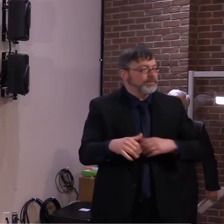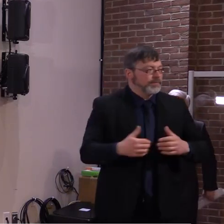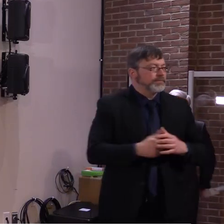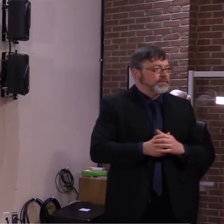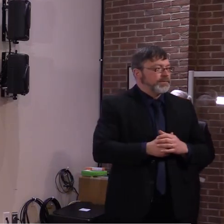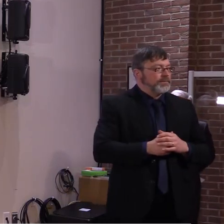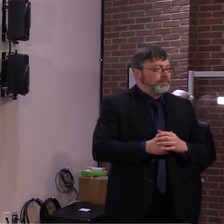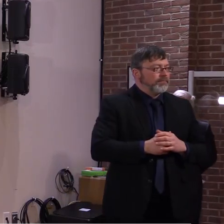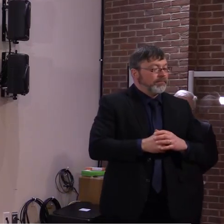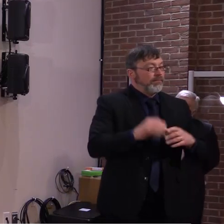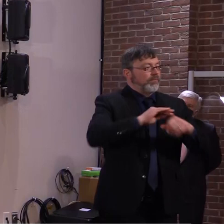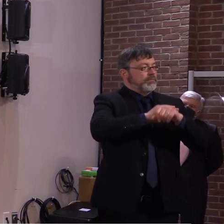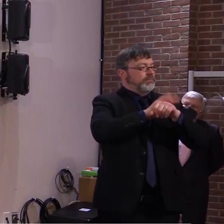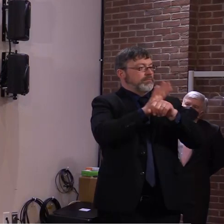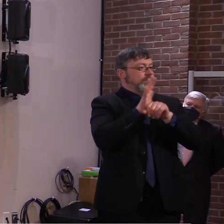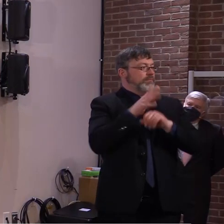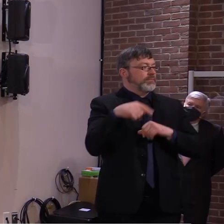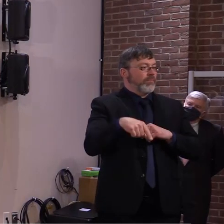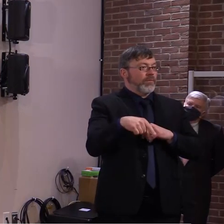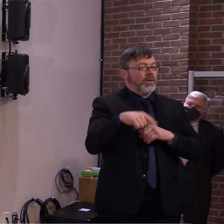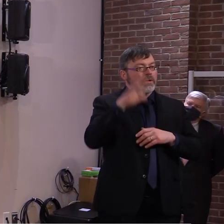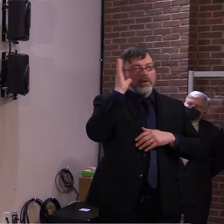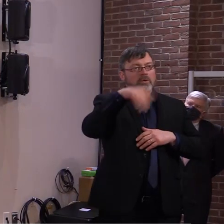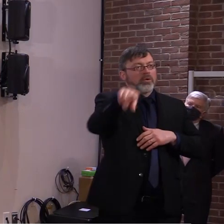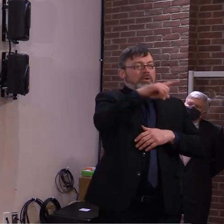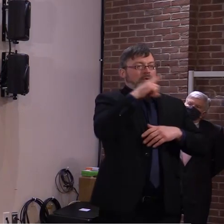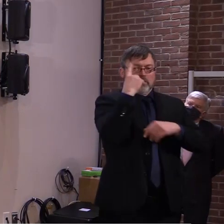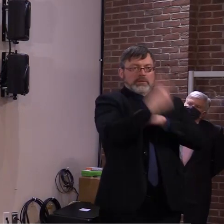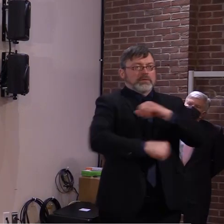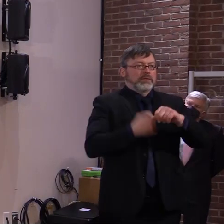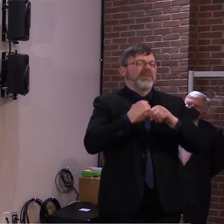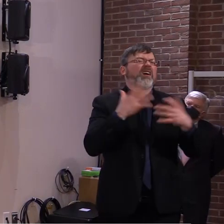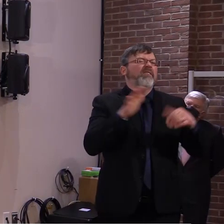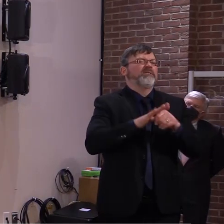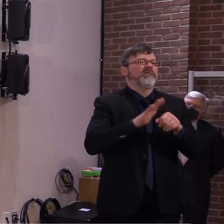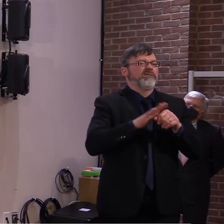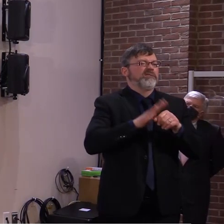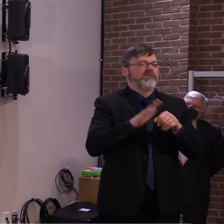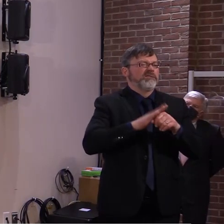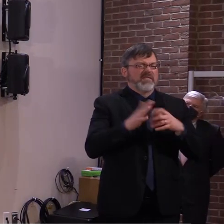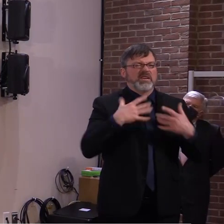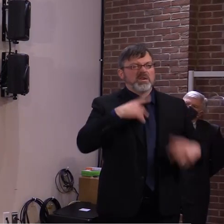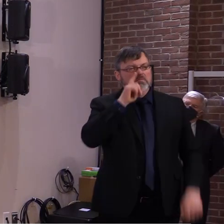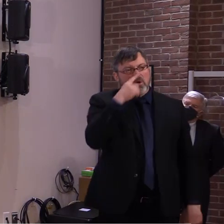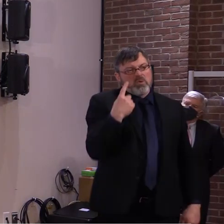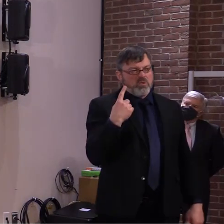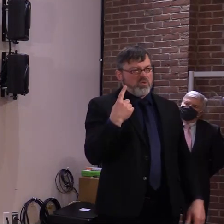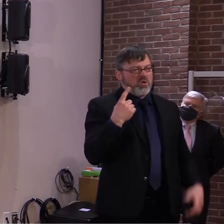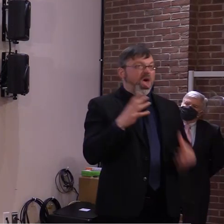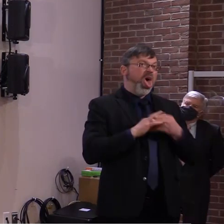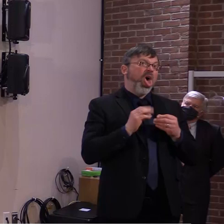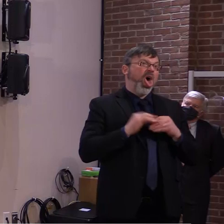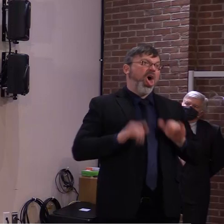up can be demoralizing for us all. But here's my message. It is not too late.